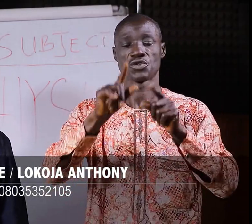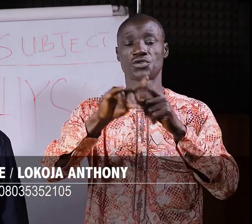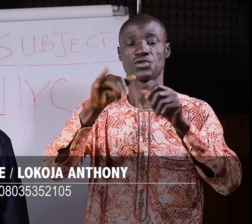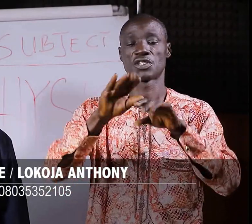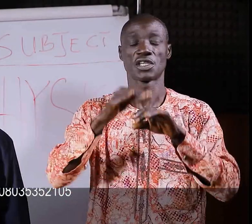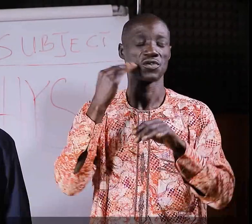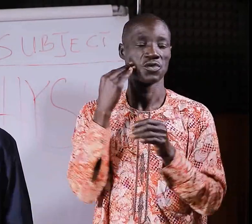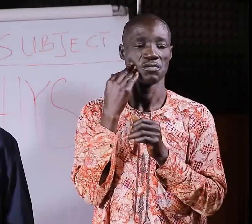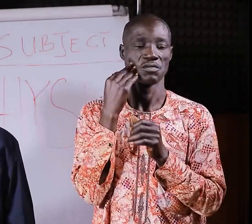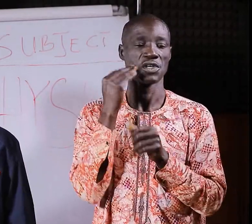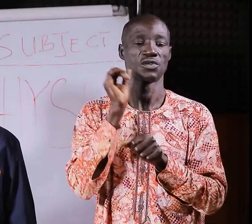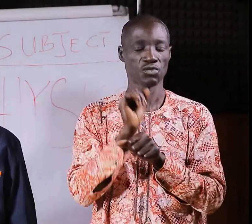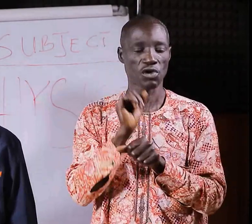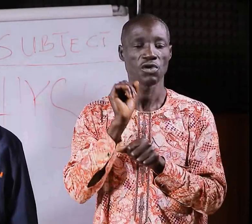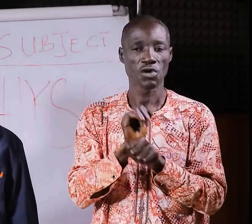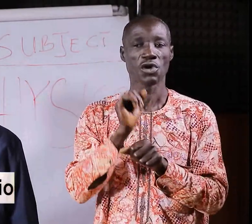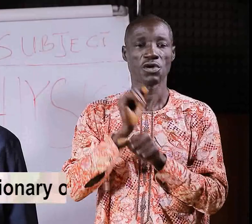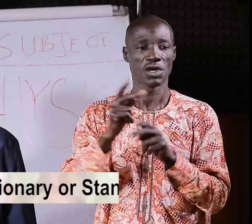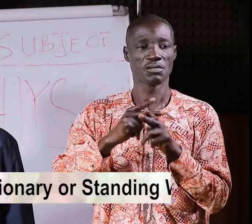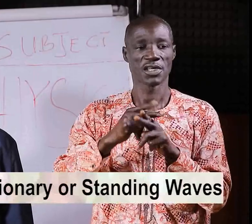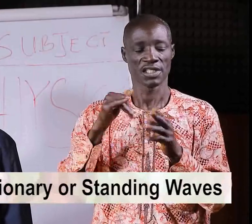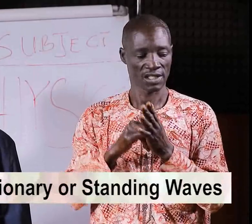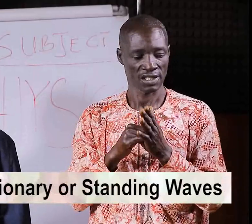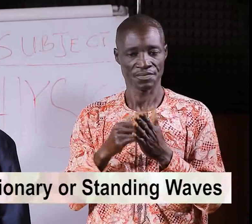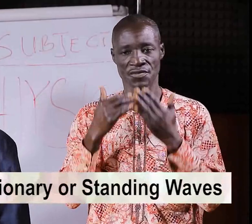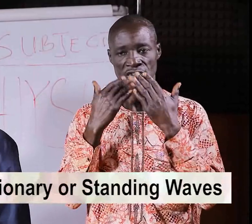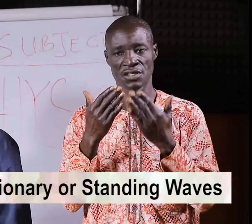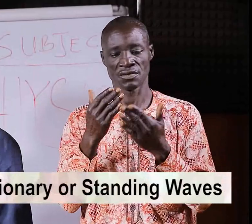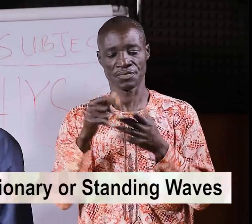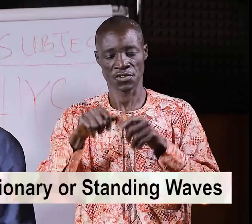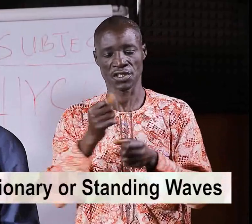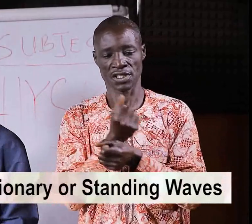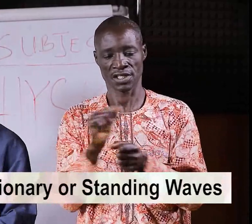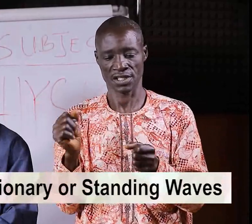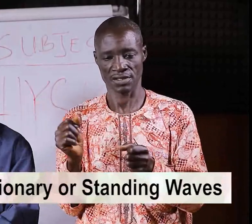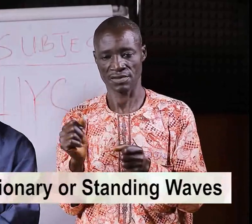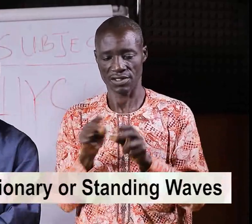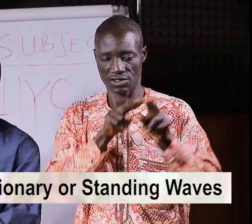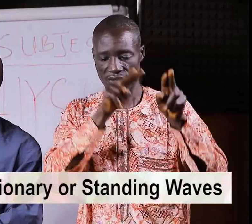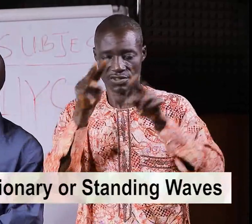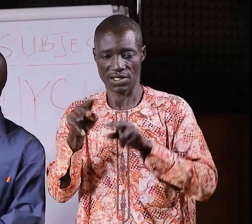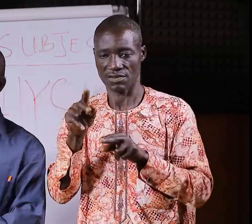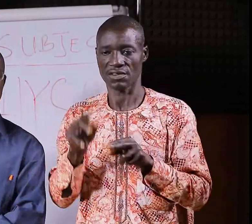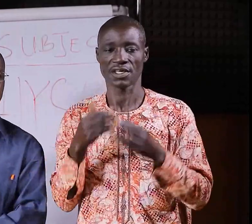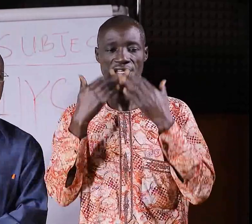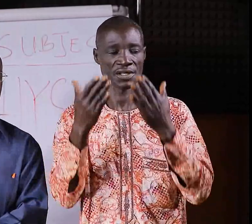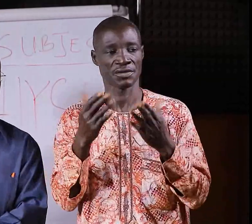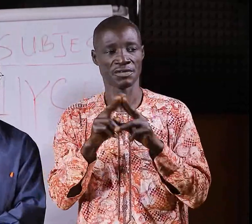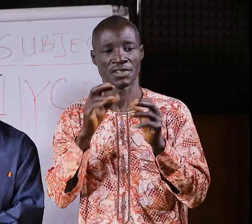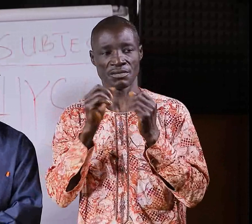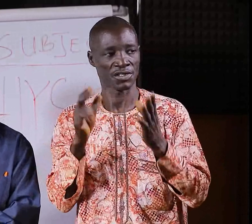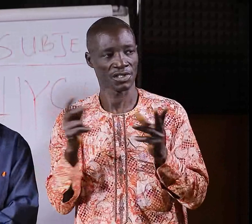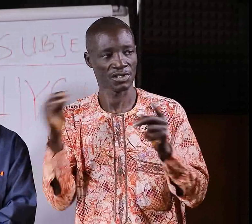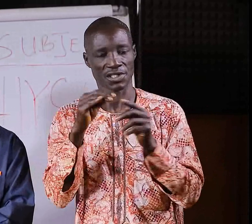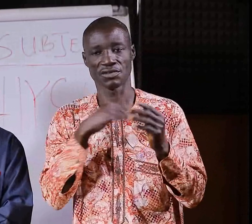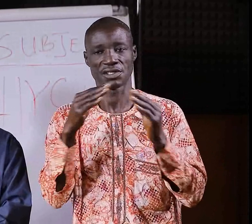real. Keep learning as you stay safe and observe the rules governing it. Thank you till